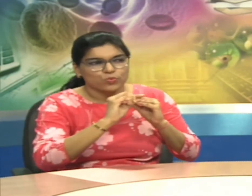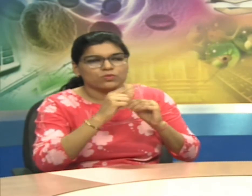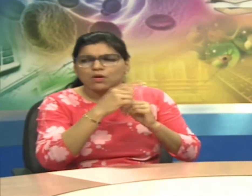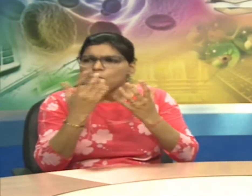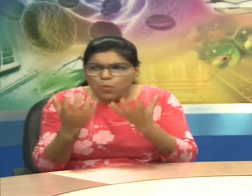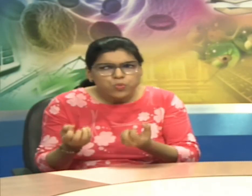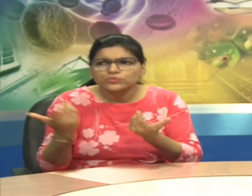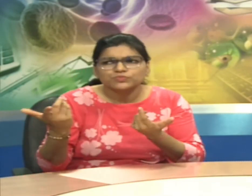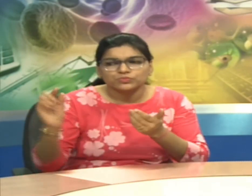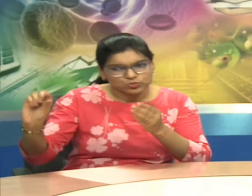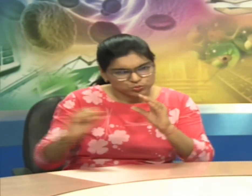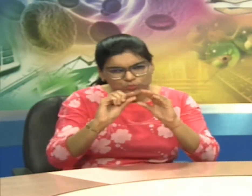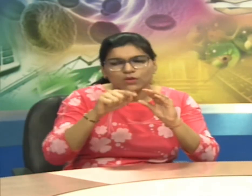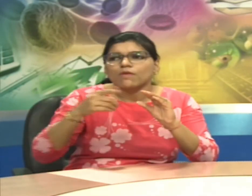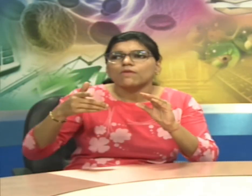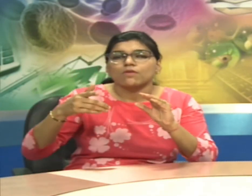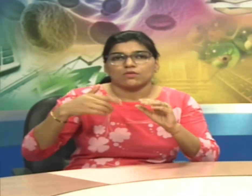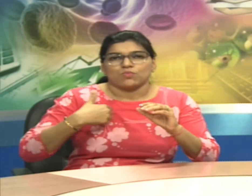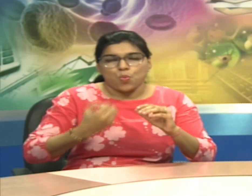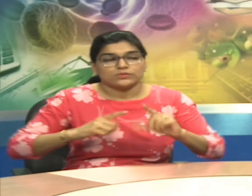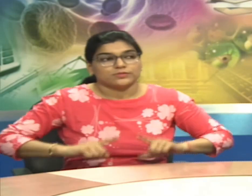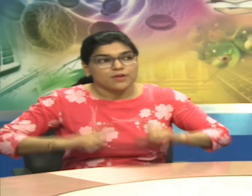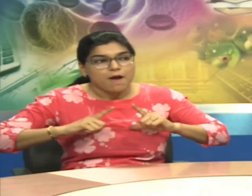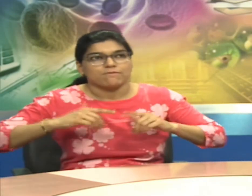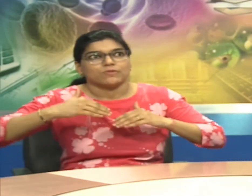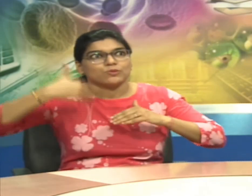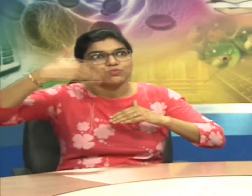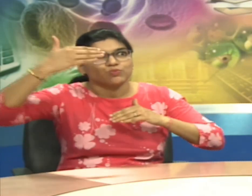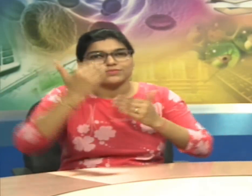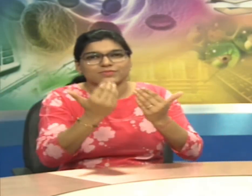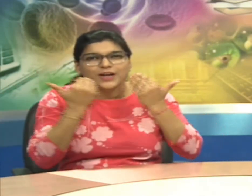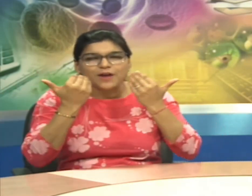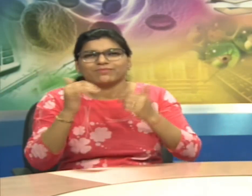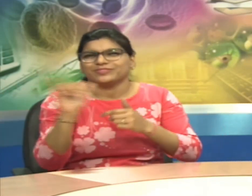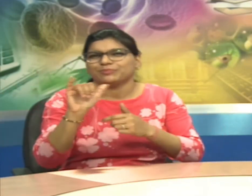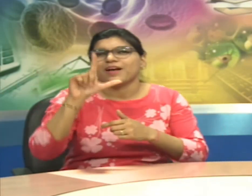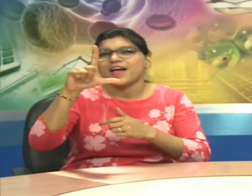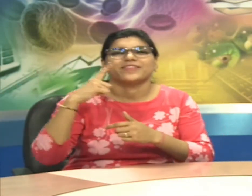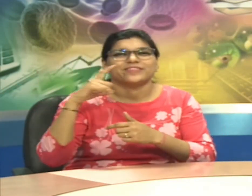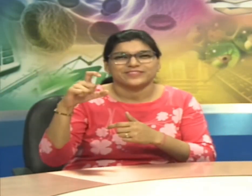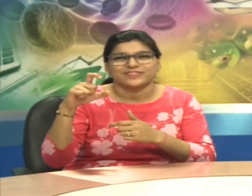save some amount every month. After 1 year,